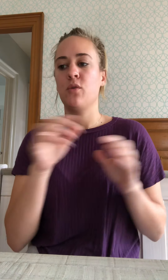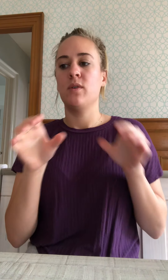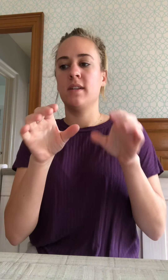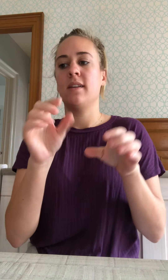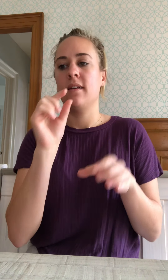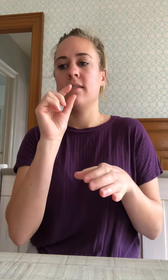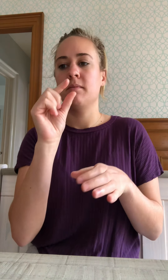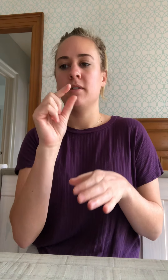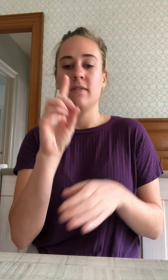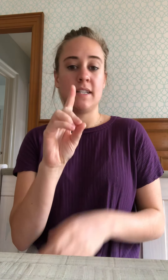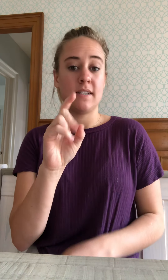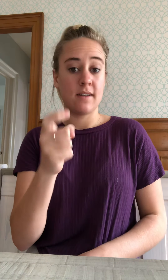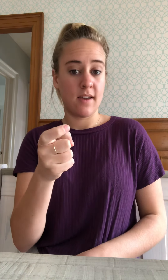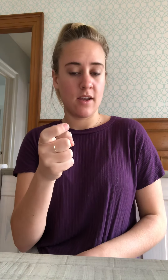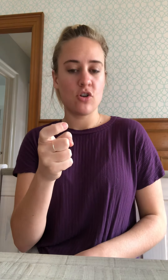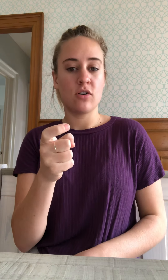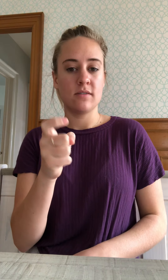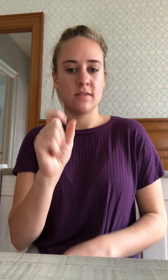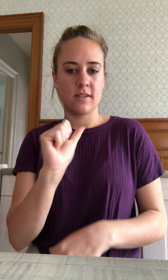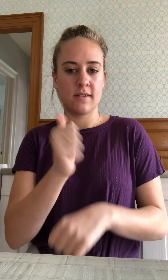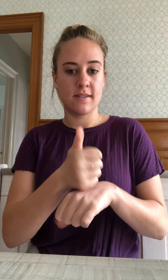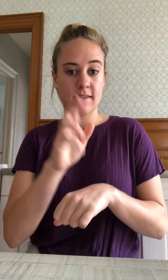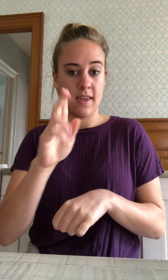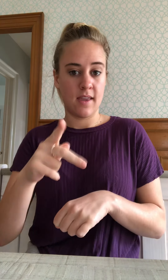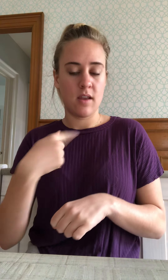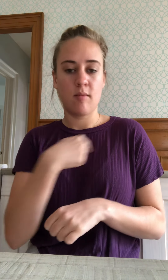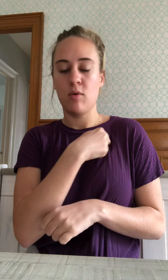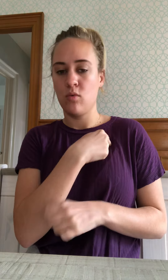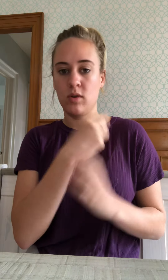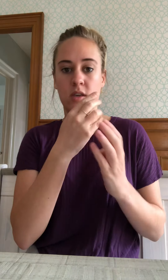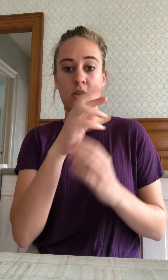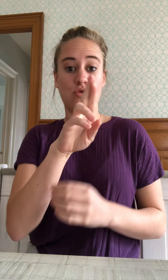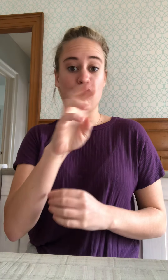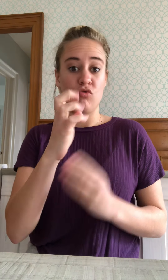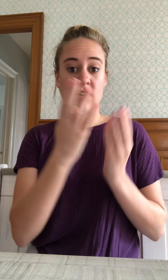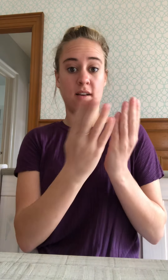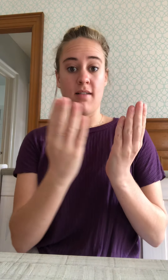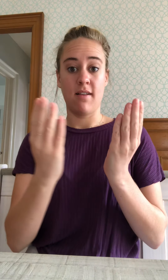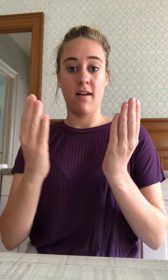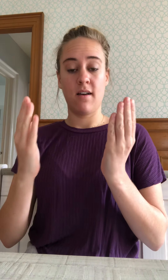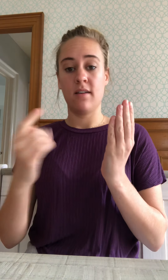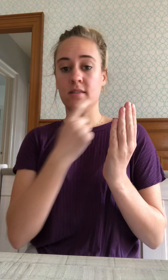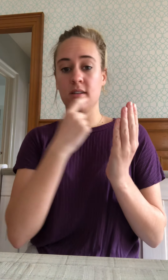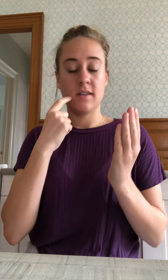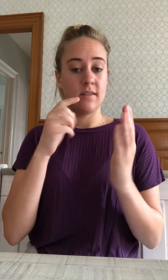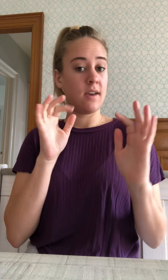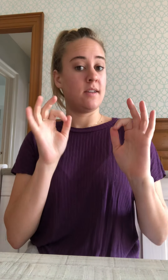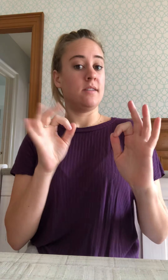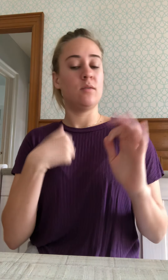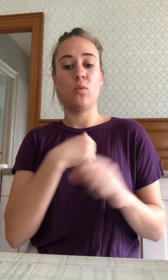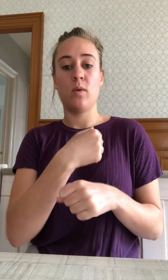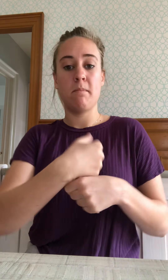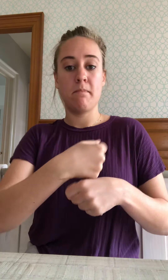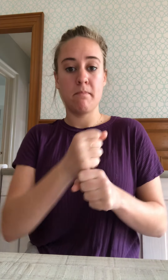diagnostic setup. We've realigned the teeth ideally, and we make a retainer with springs.